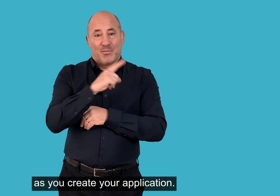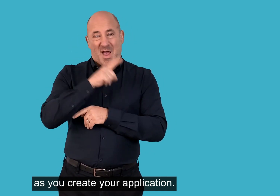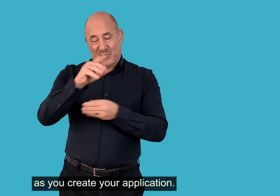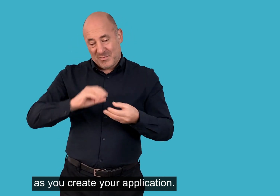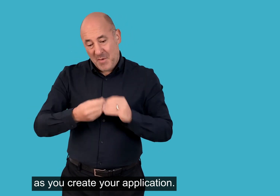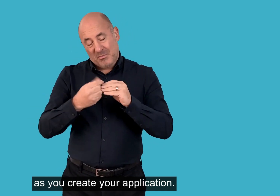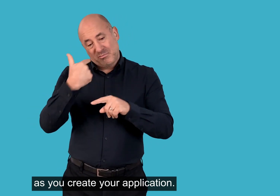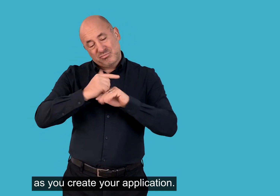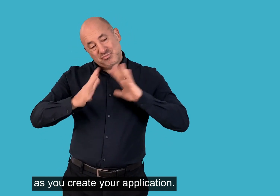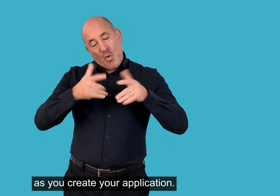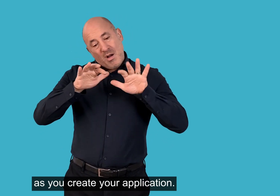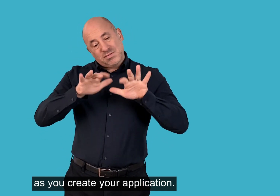your application.